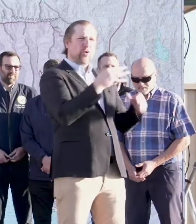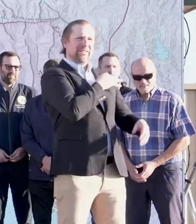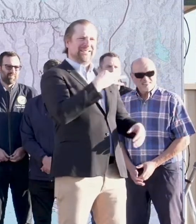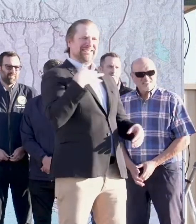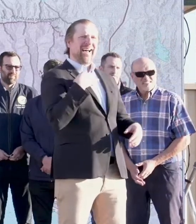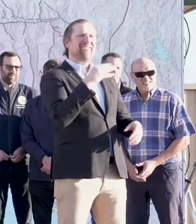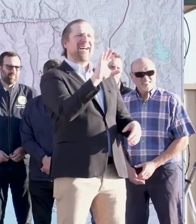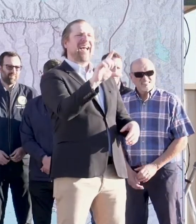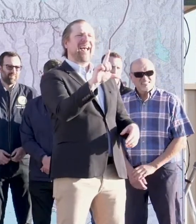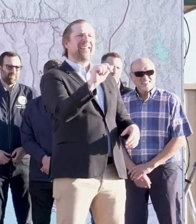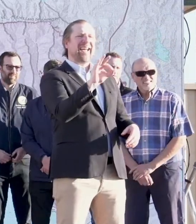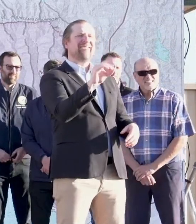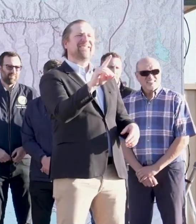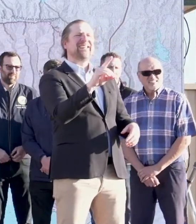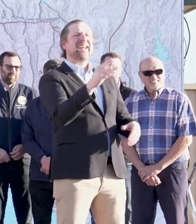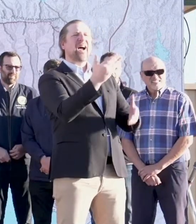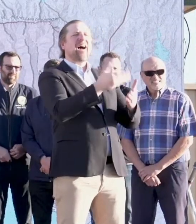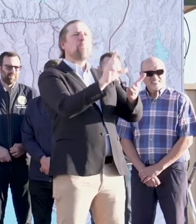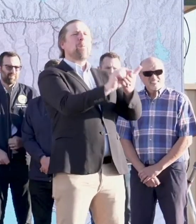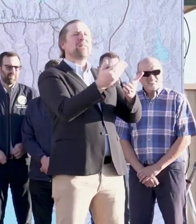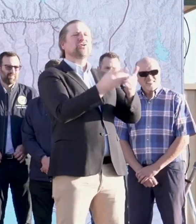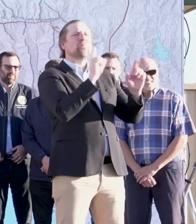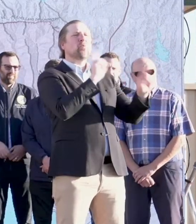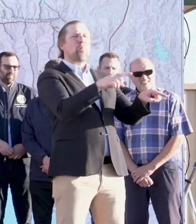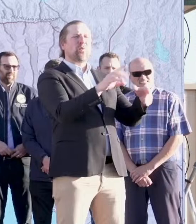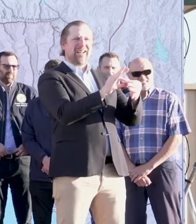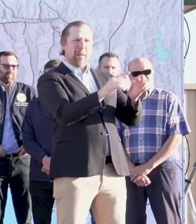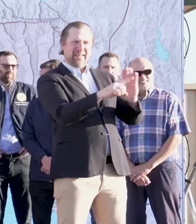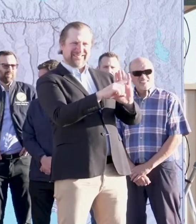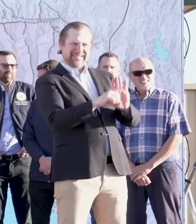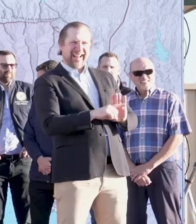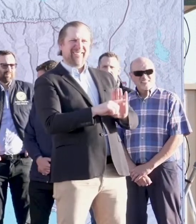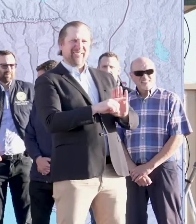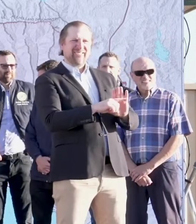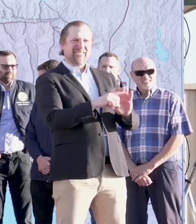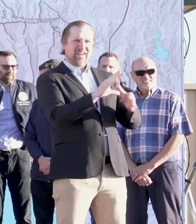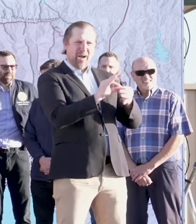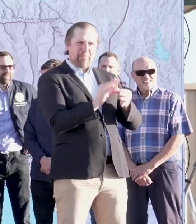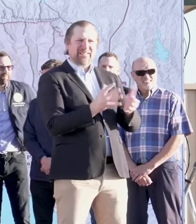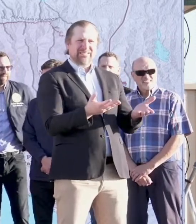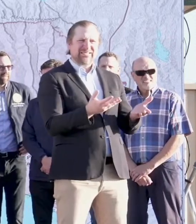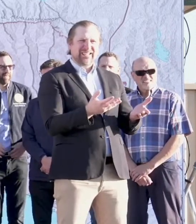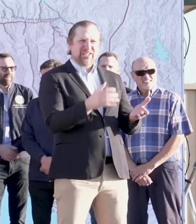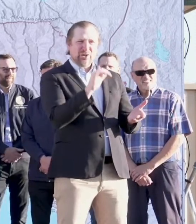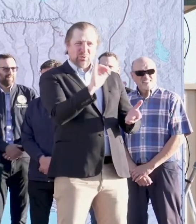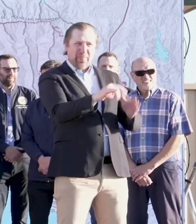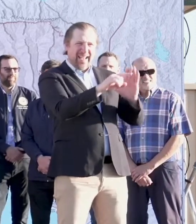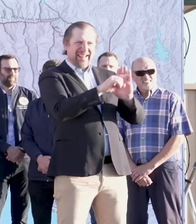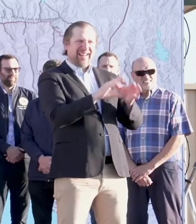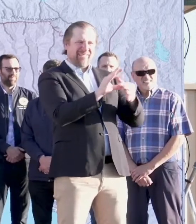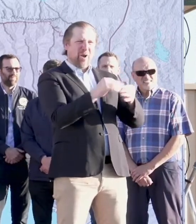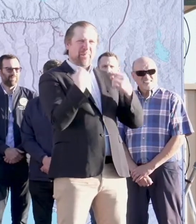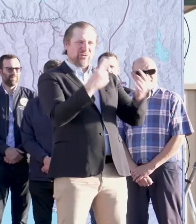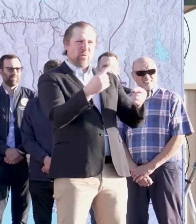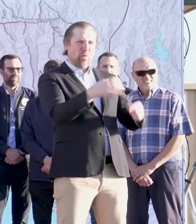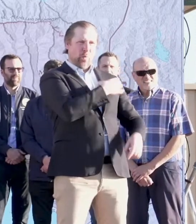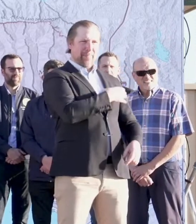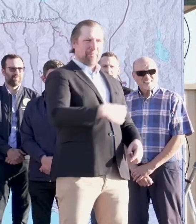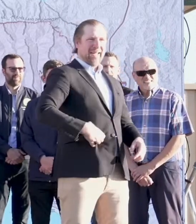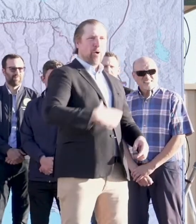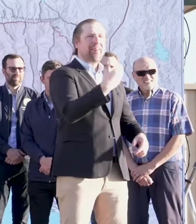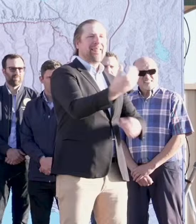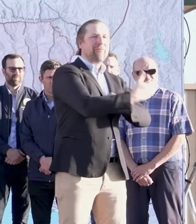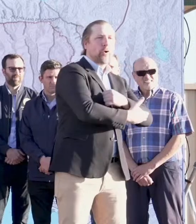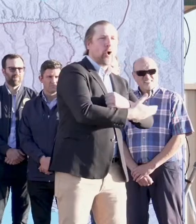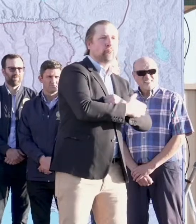from LAFD, some published reports, some comments that we've heard, and the controversy we've seen with the mayor being out of the country